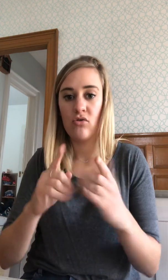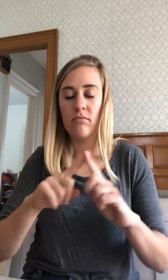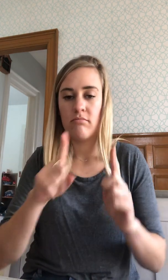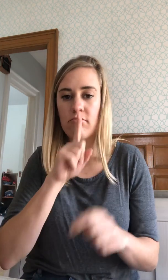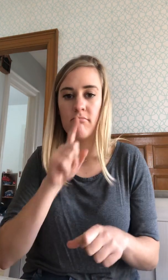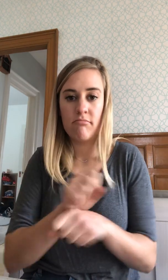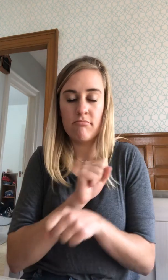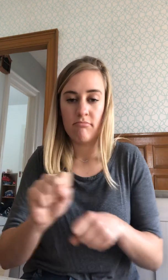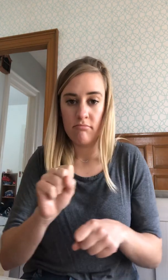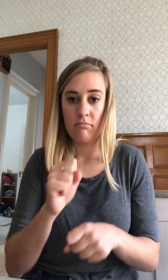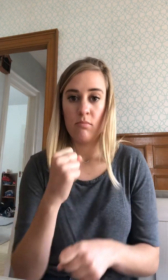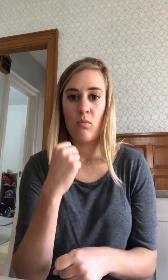case.